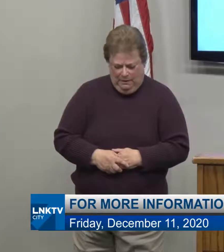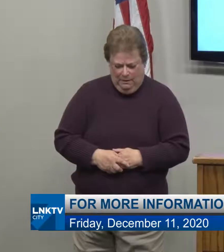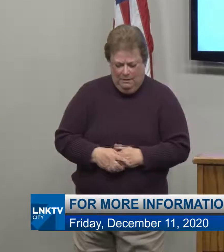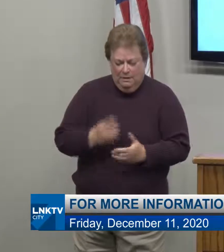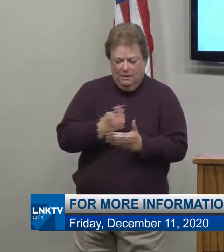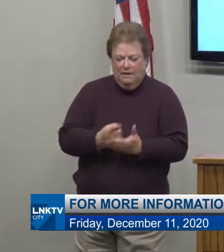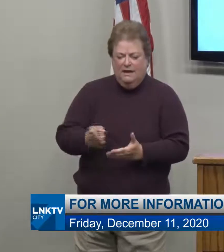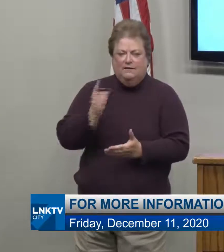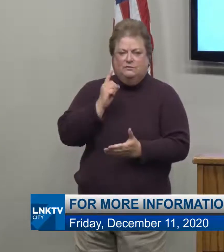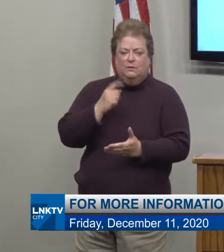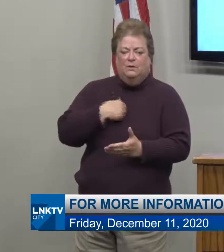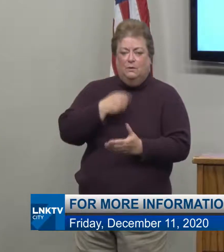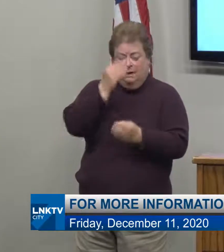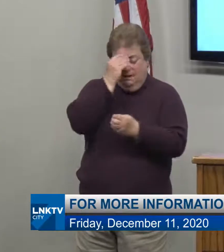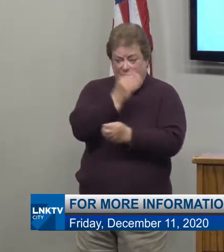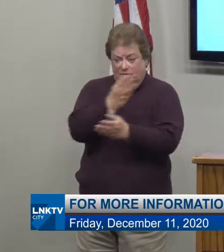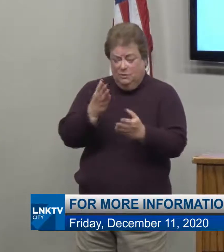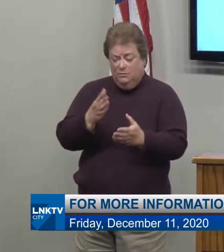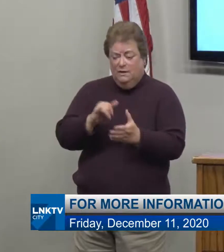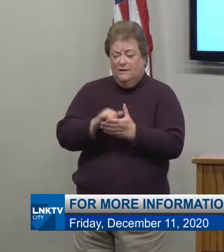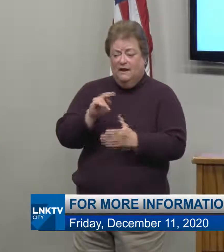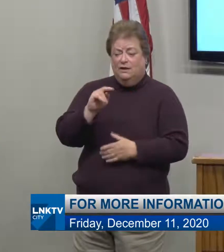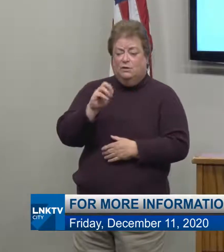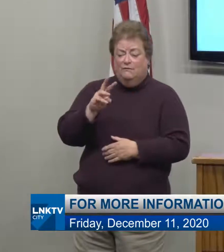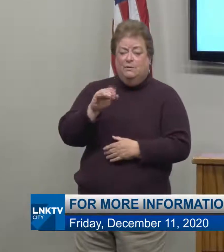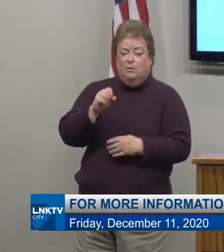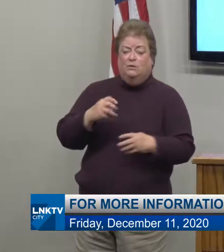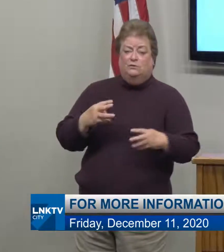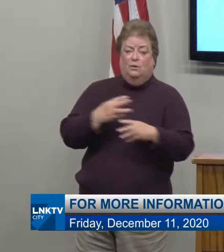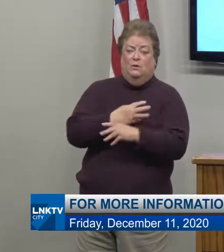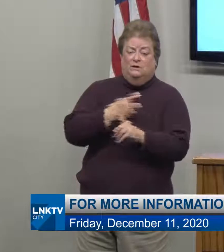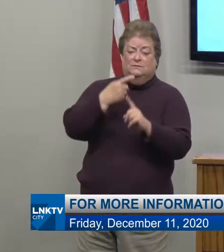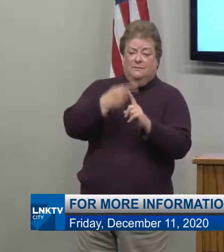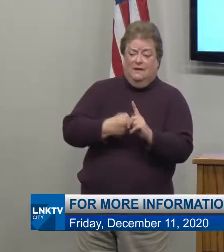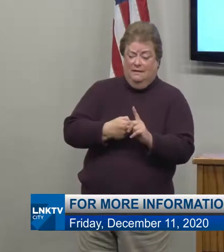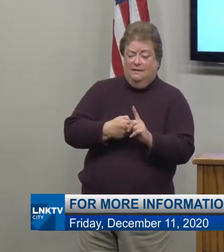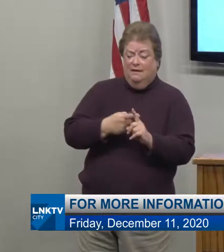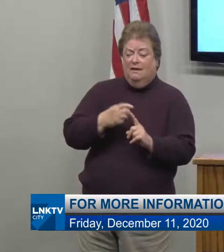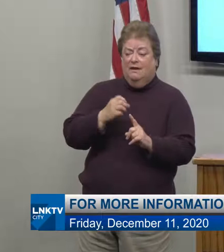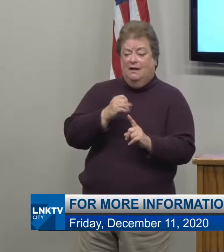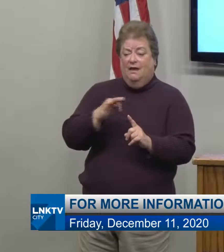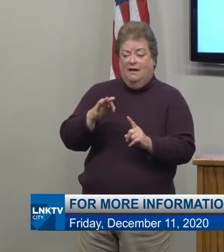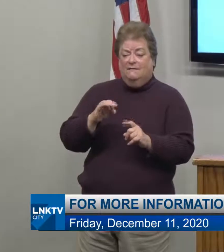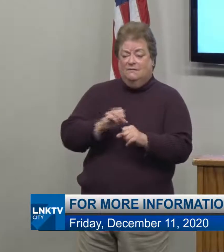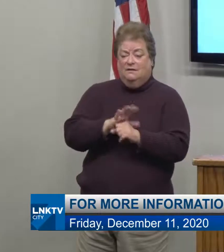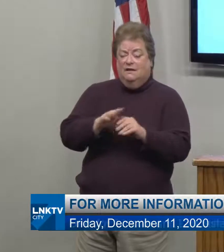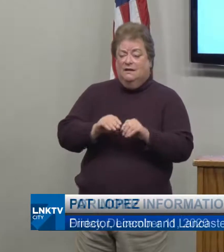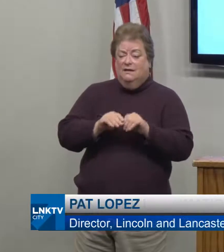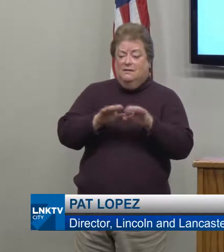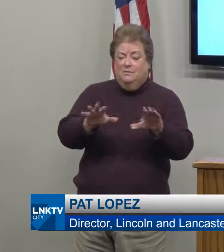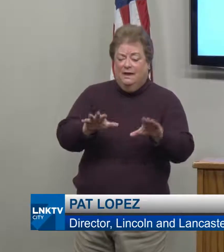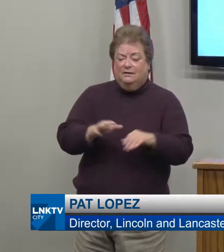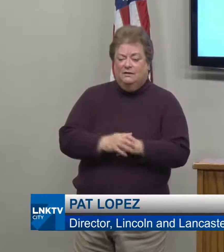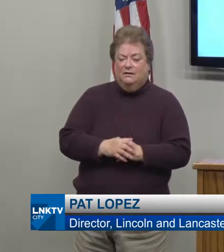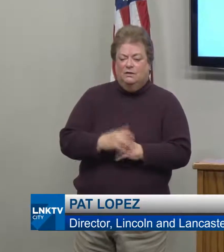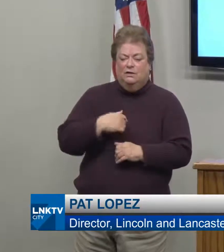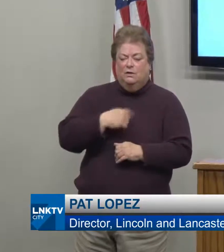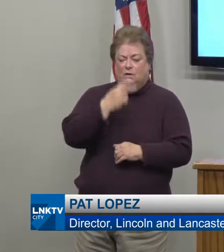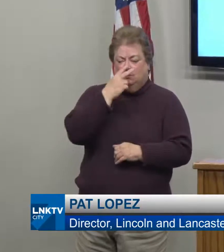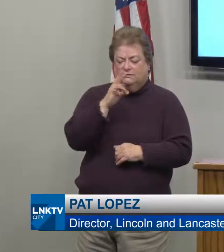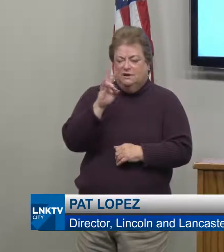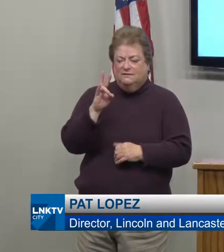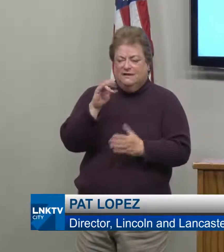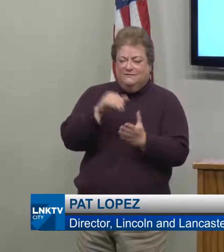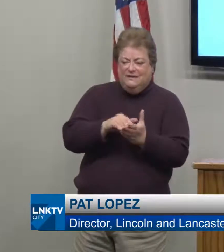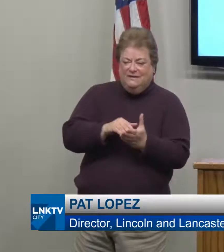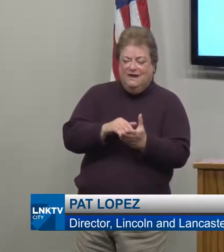Last week, we told you that November was the worst month of pandemic in Lancaster County. We saw over 7,000 new